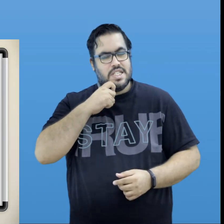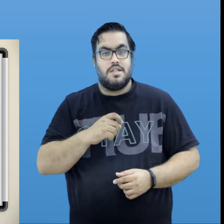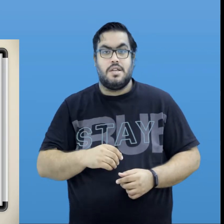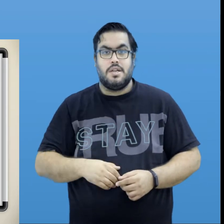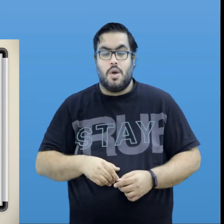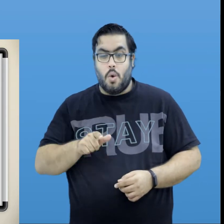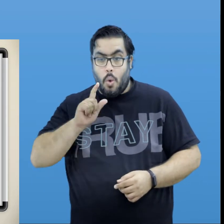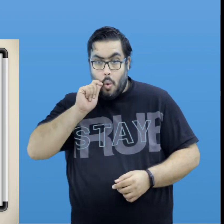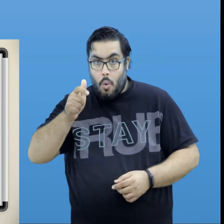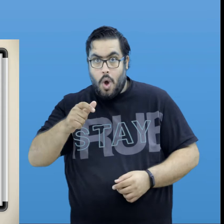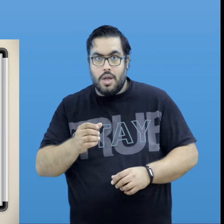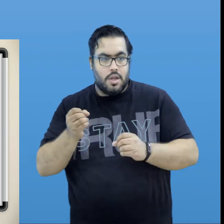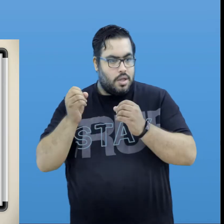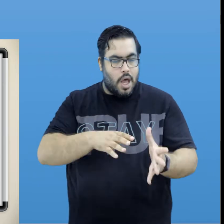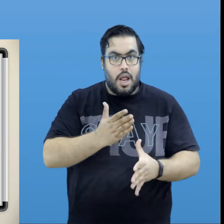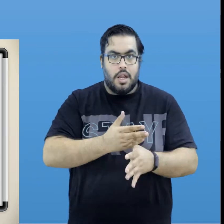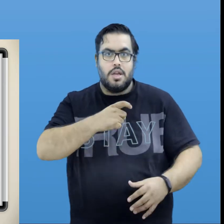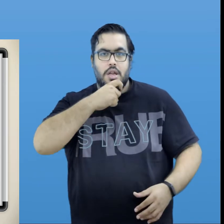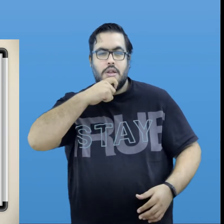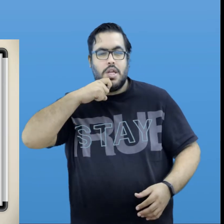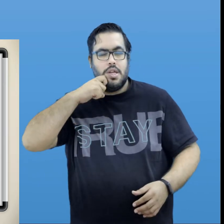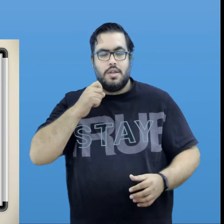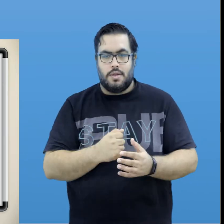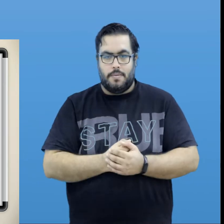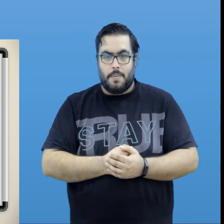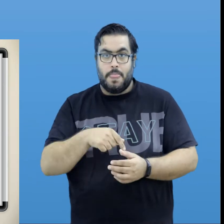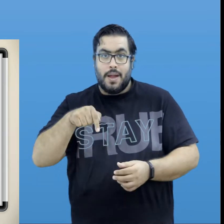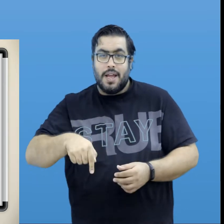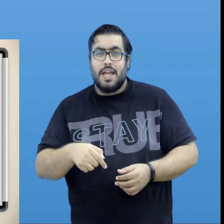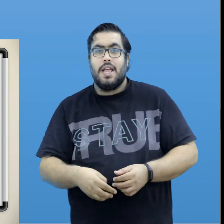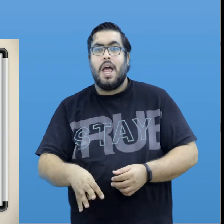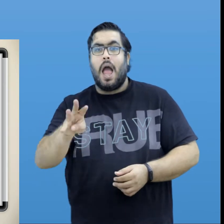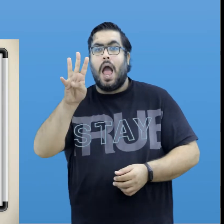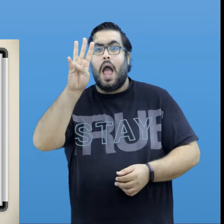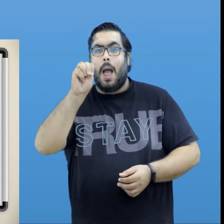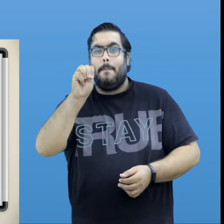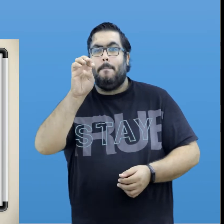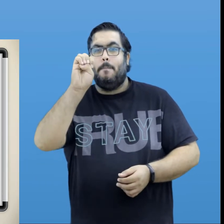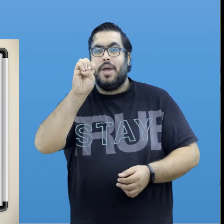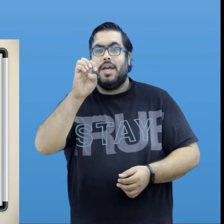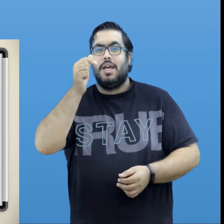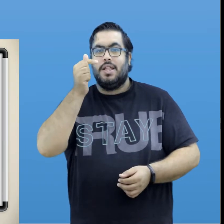The next thing is paraphrasing. So make sure you make the changes